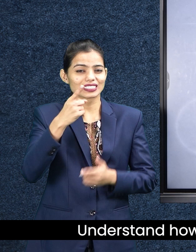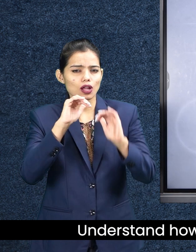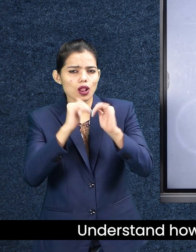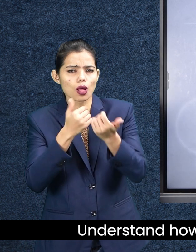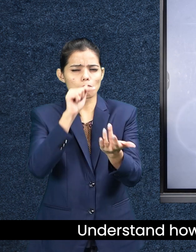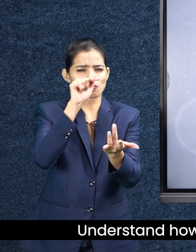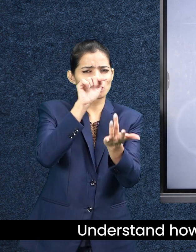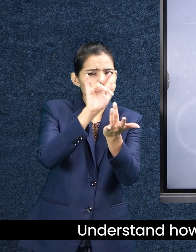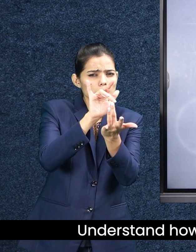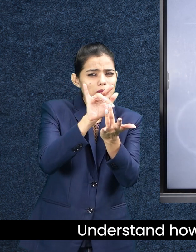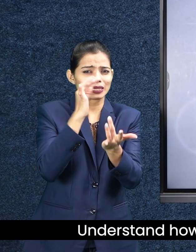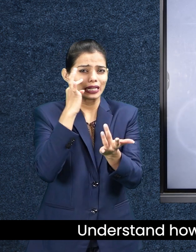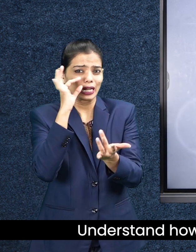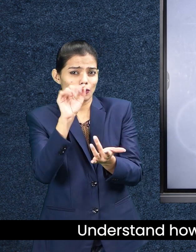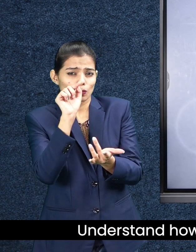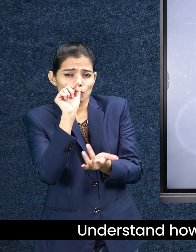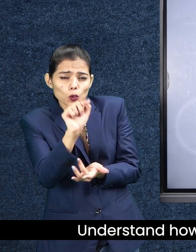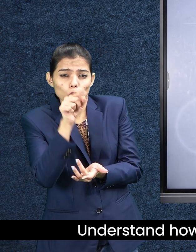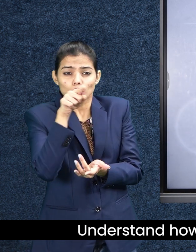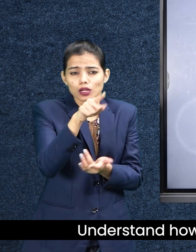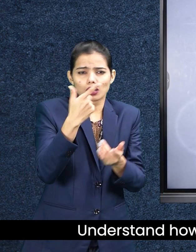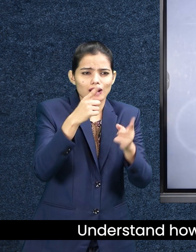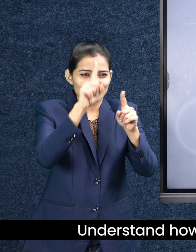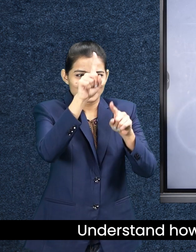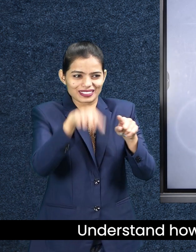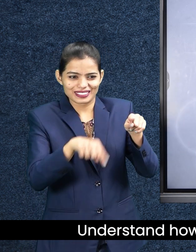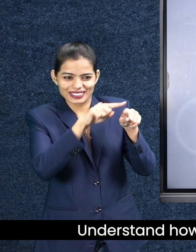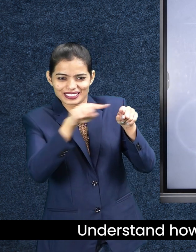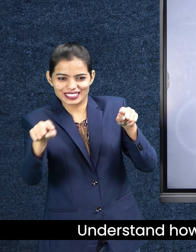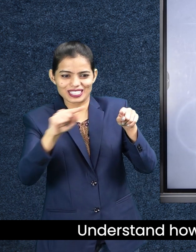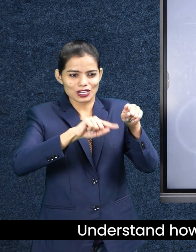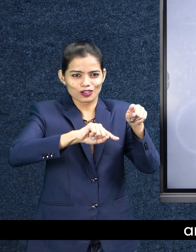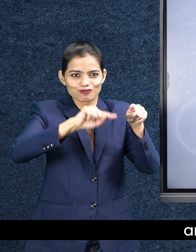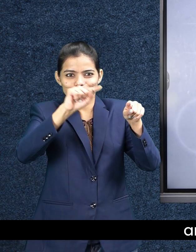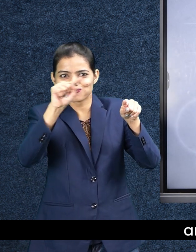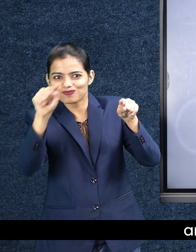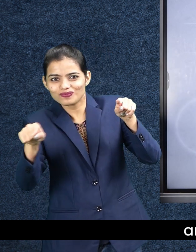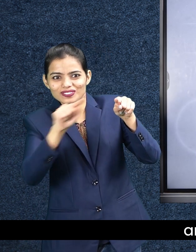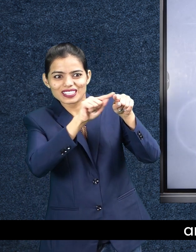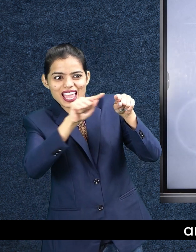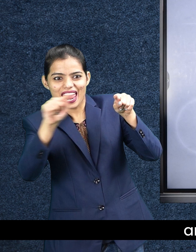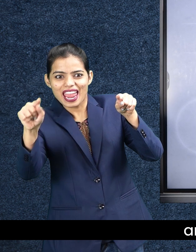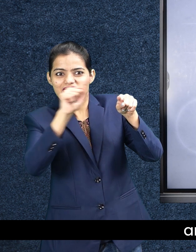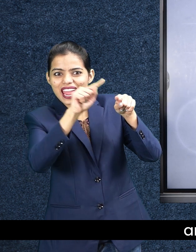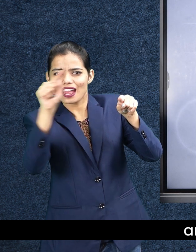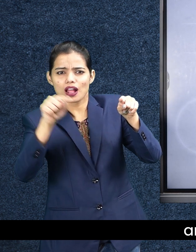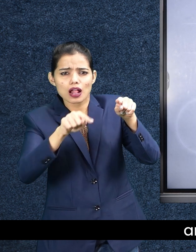Understand how midpoints relate to quadrilaterals, circles and geographical coordinates.